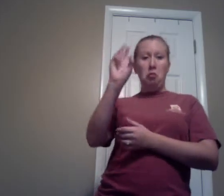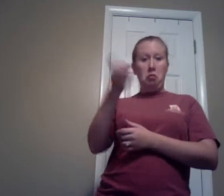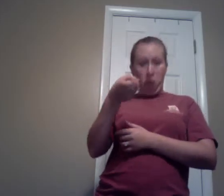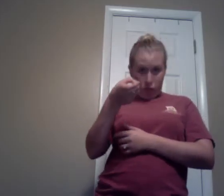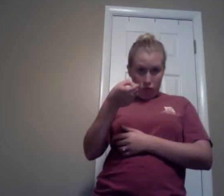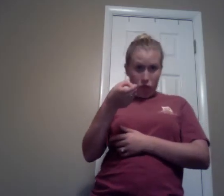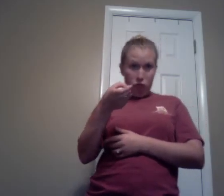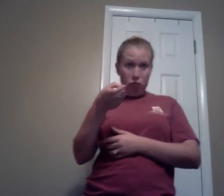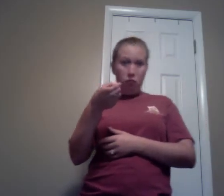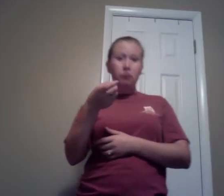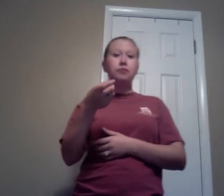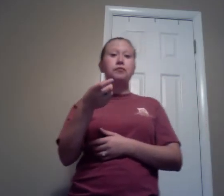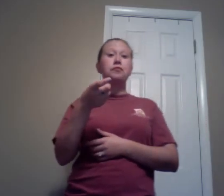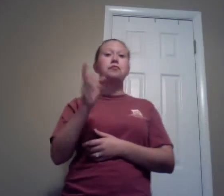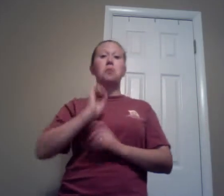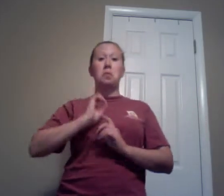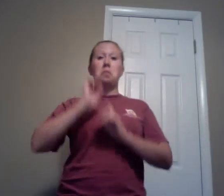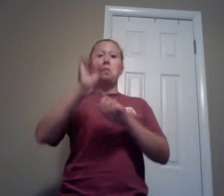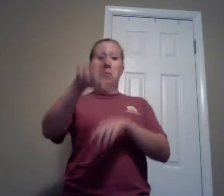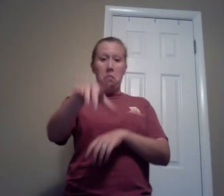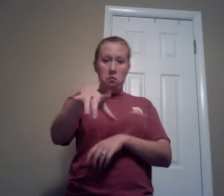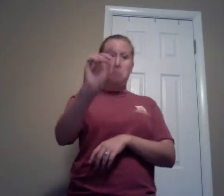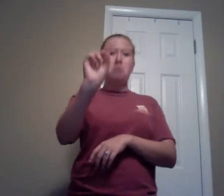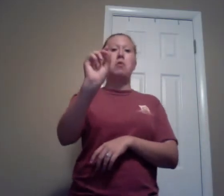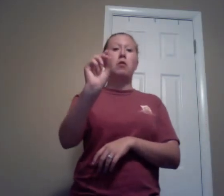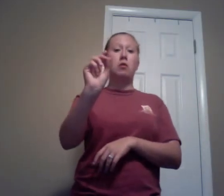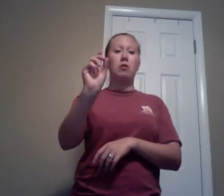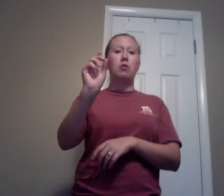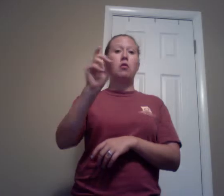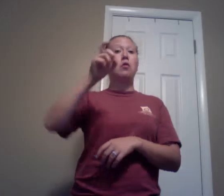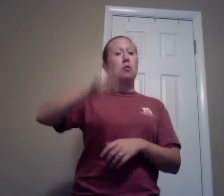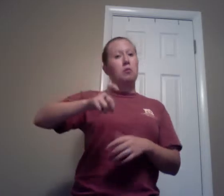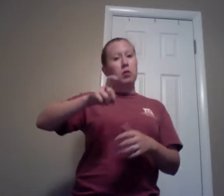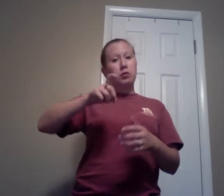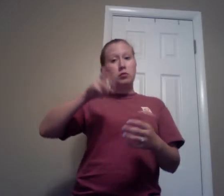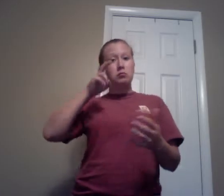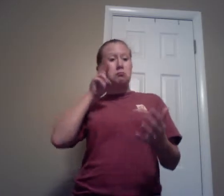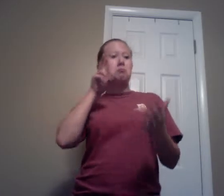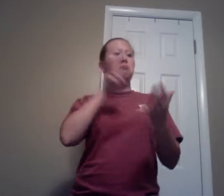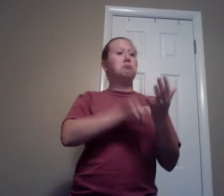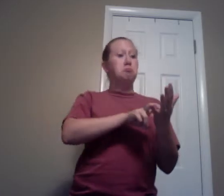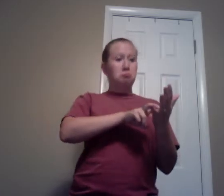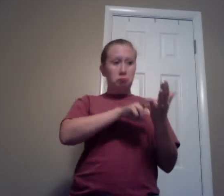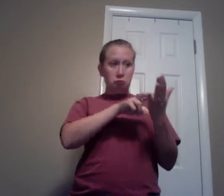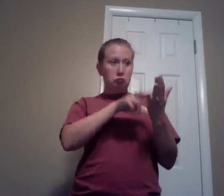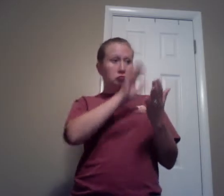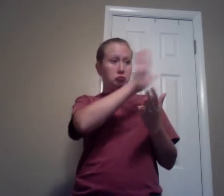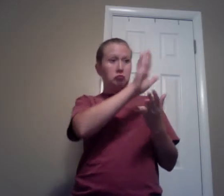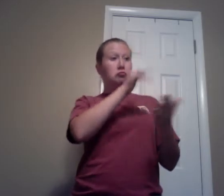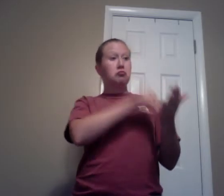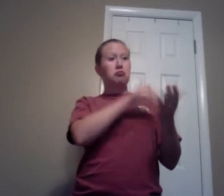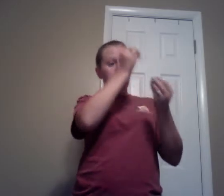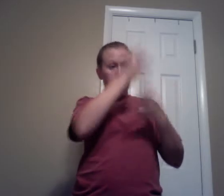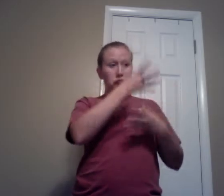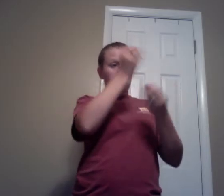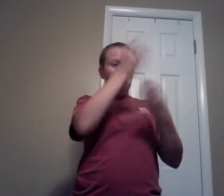your colonoscopy done. It's important to follow the directions given to you by the center that is going to be doing your